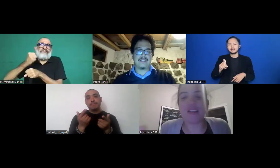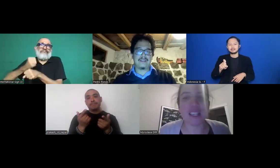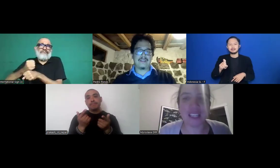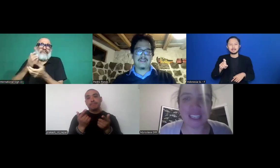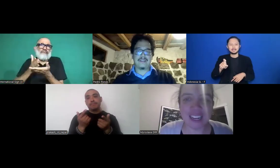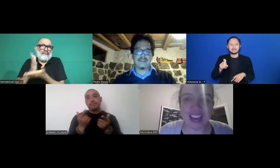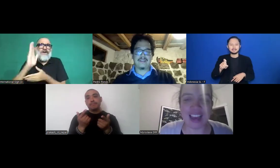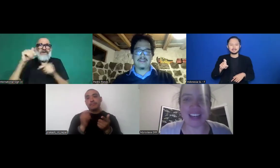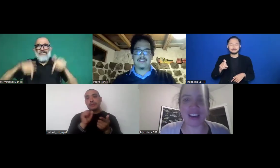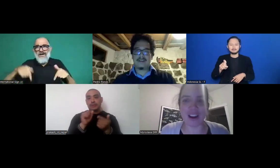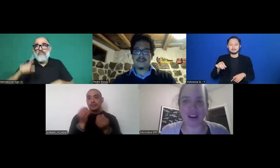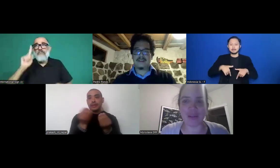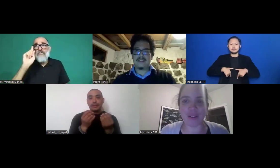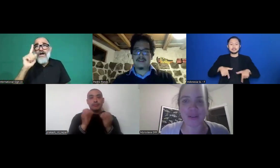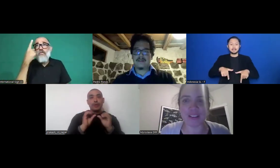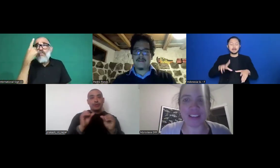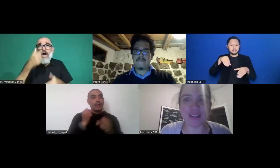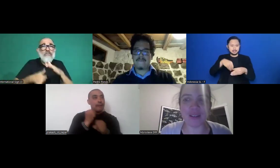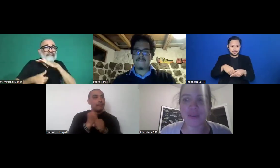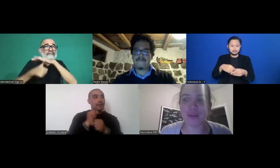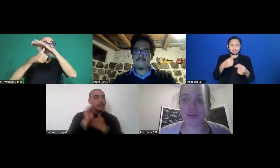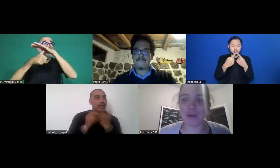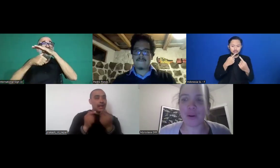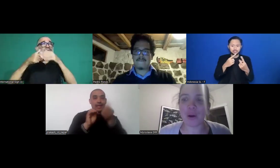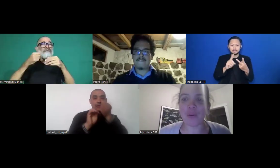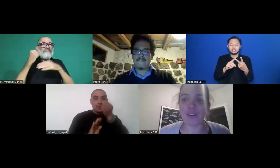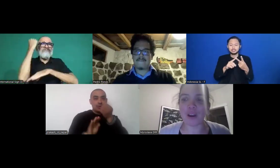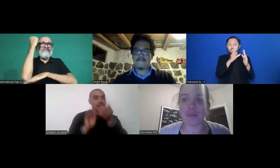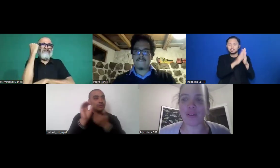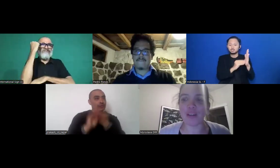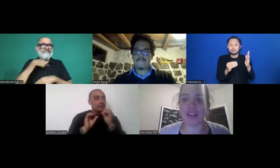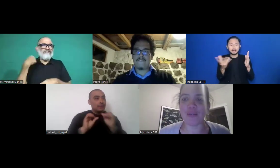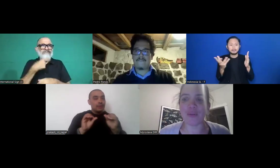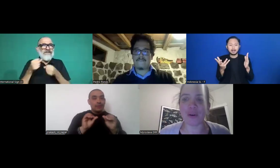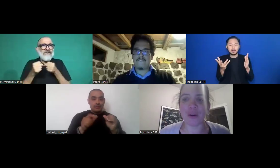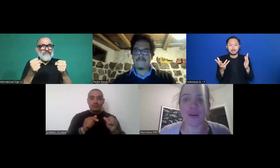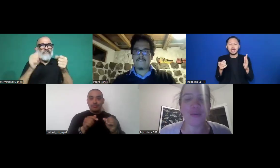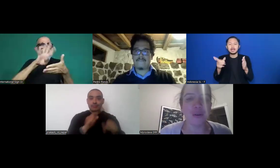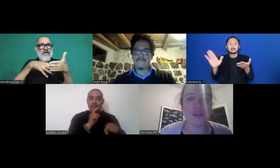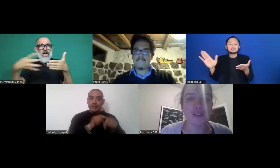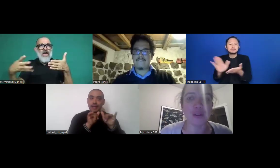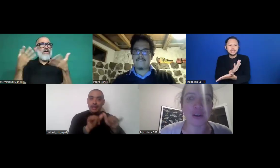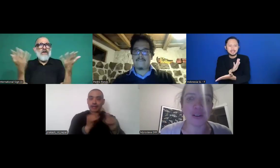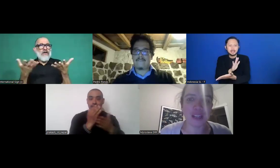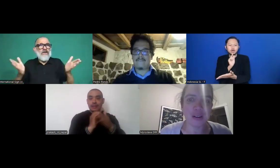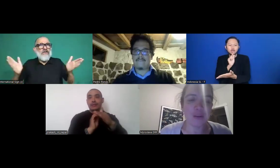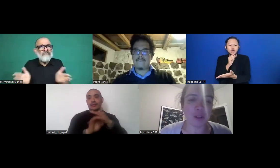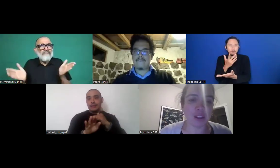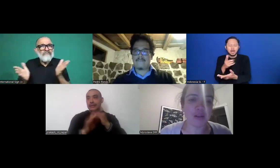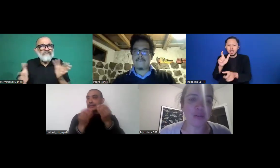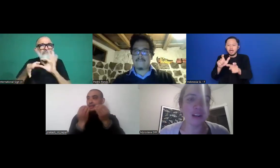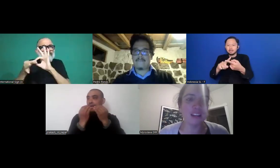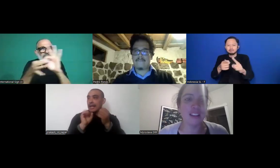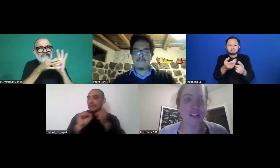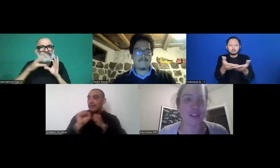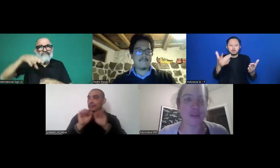our position and our resources to host opportunities for folks to learn from each other,